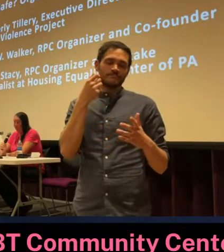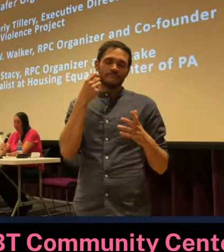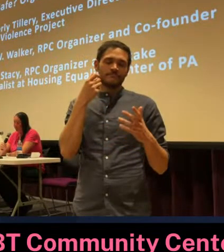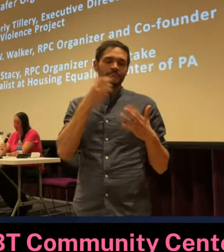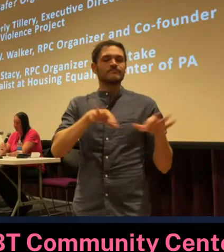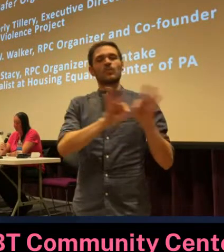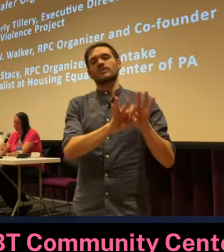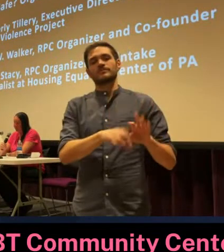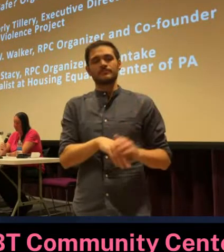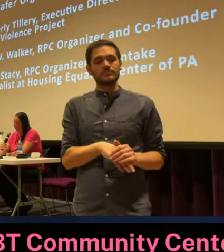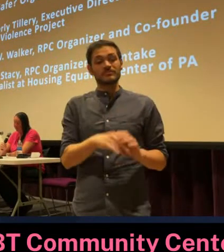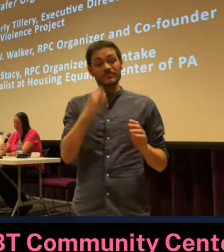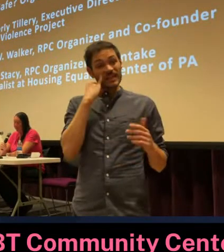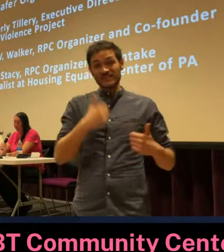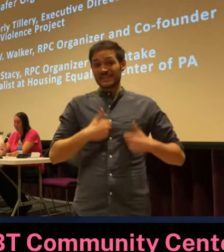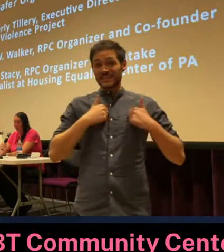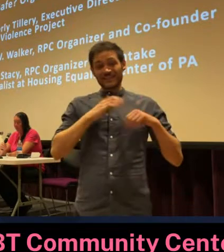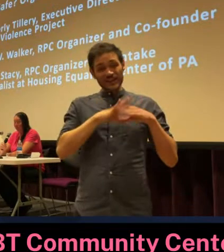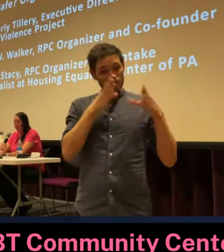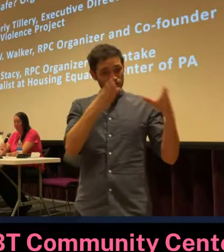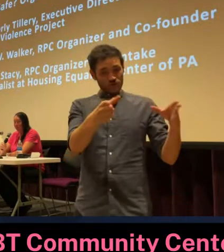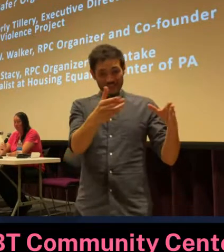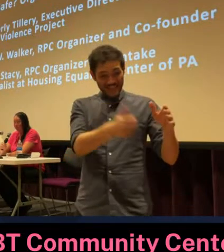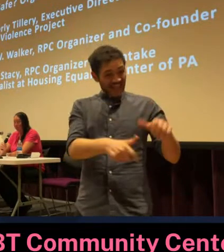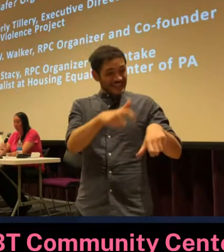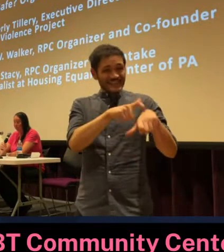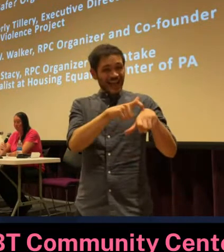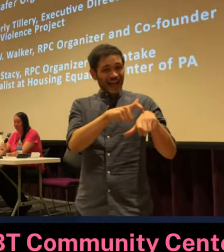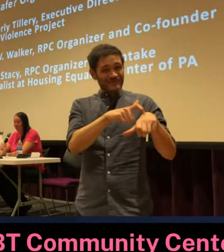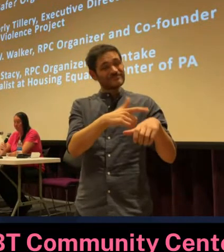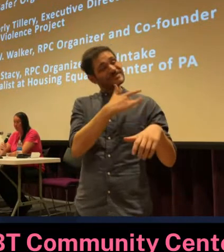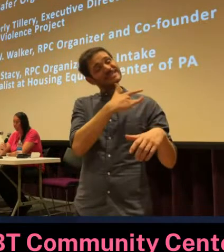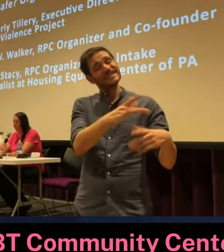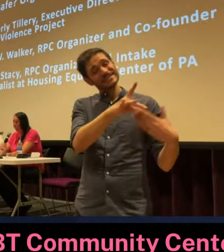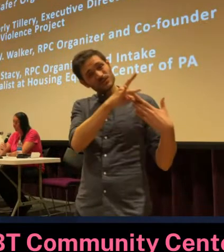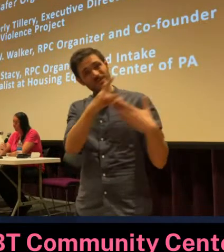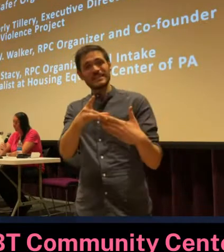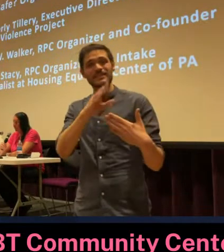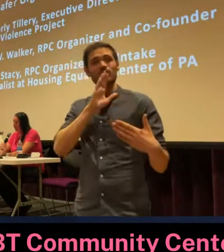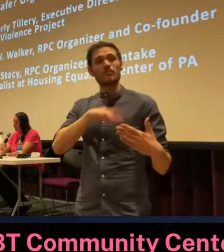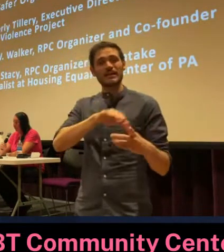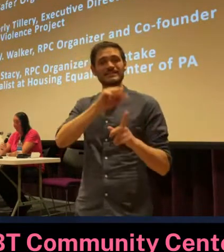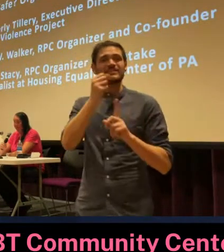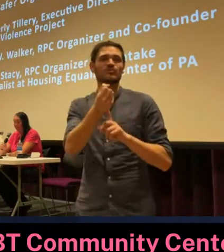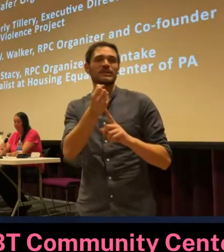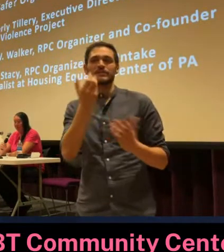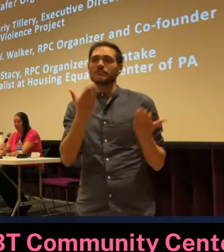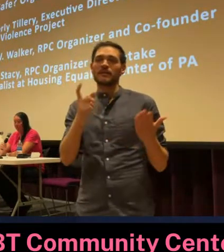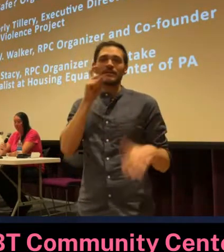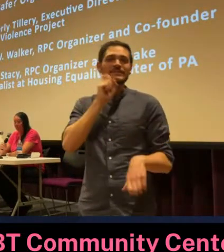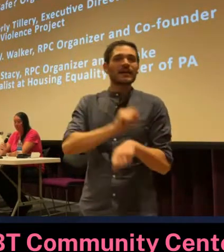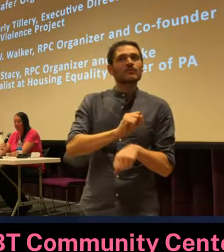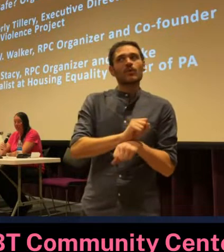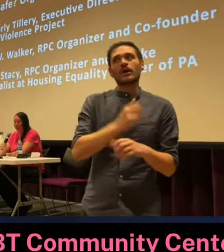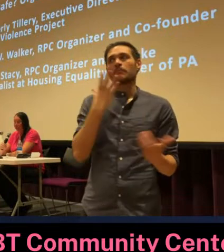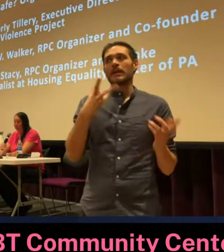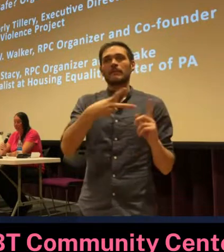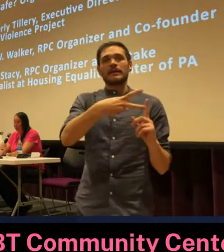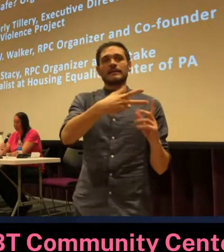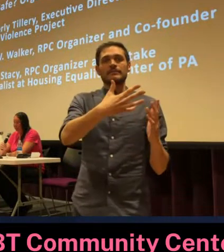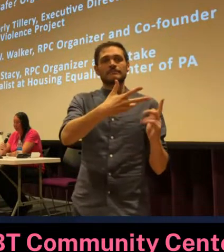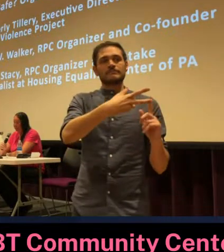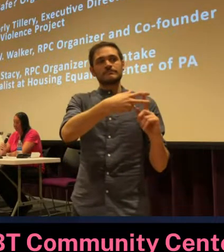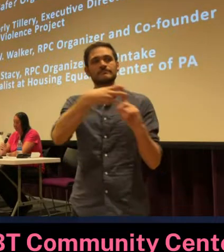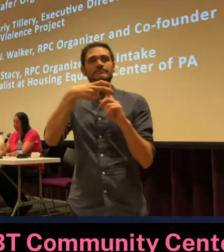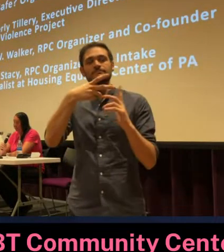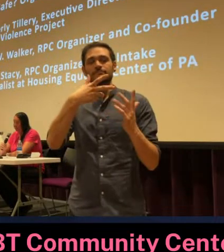up in bad situations with respect to sex work or somebody picking them up